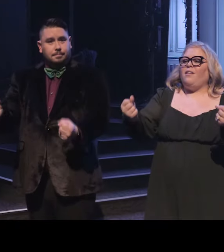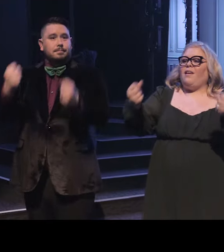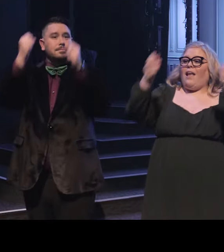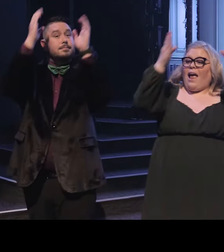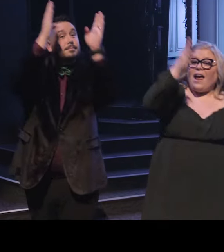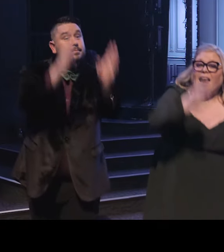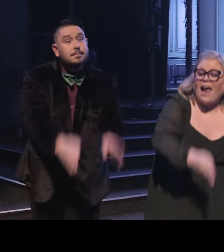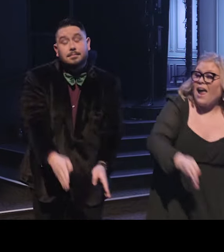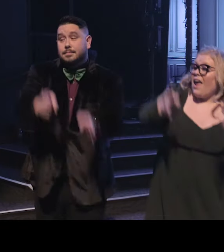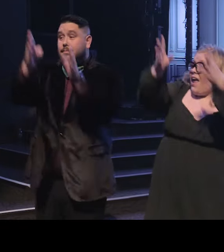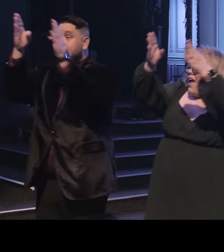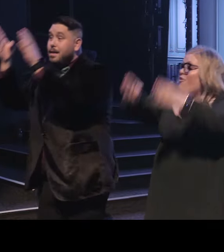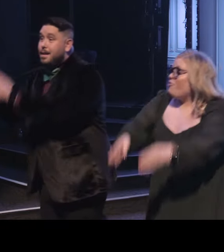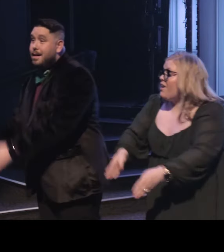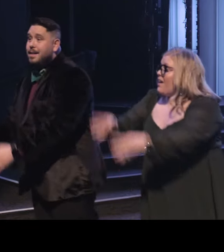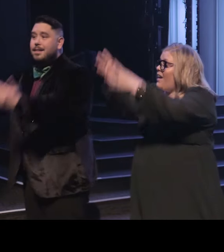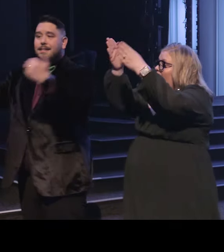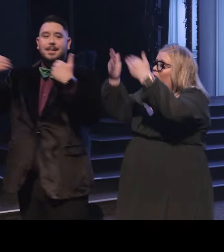hearts.